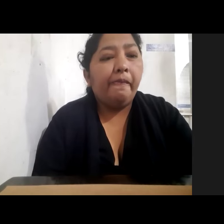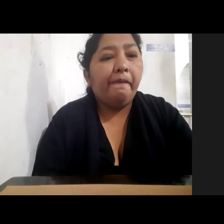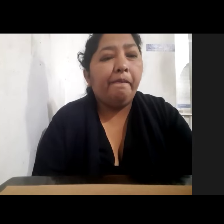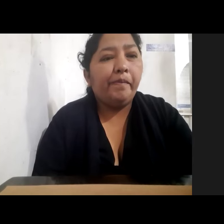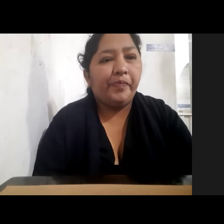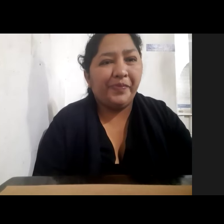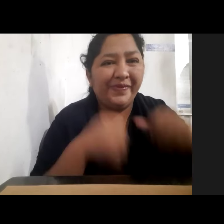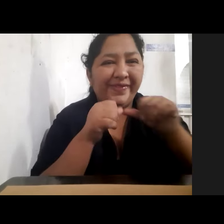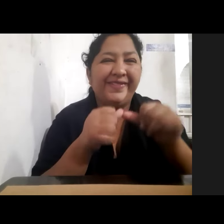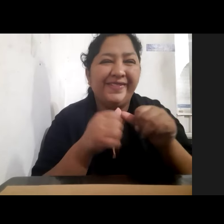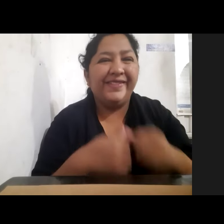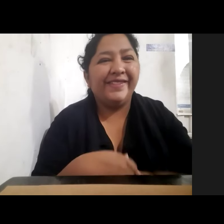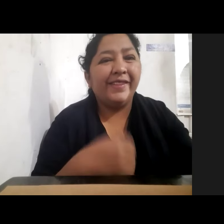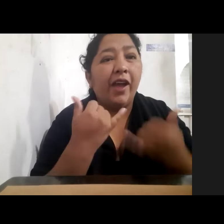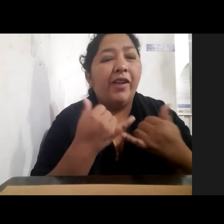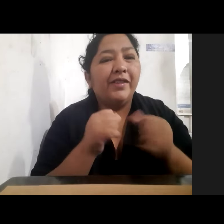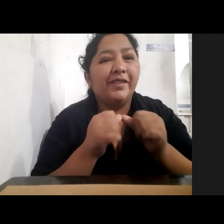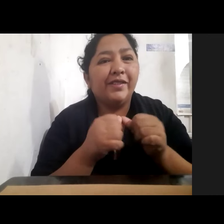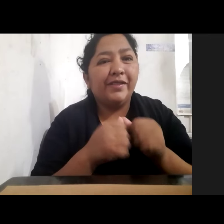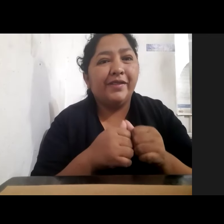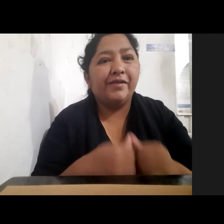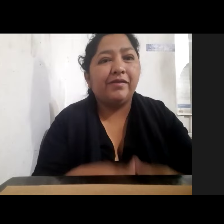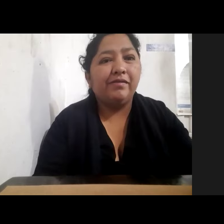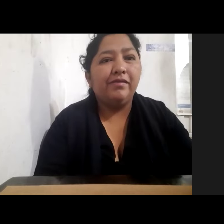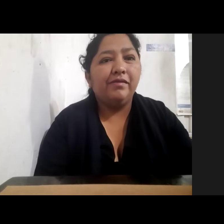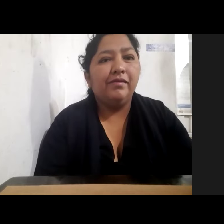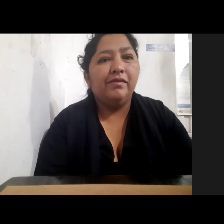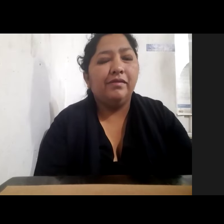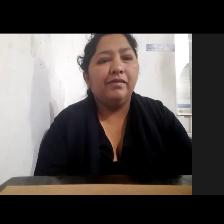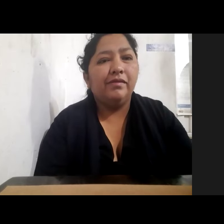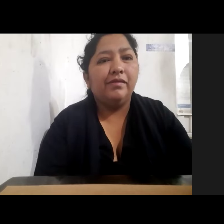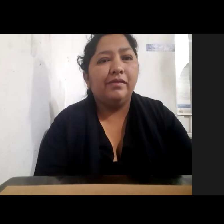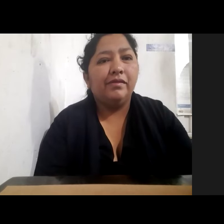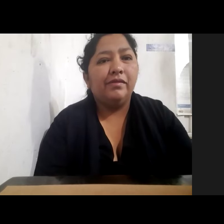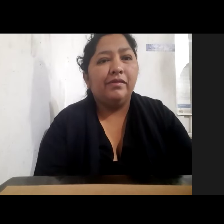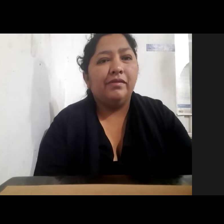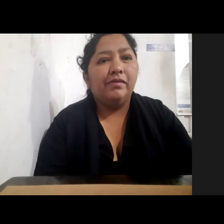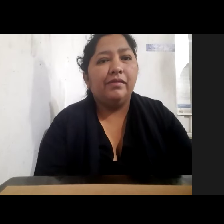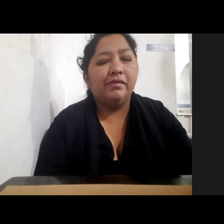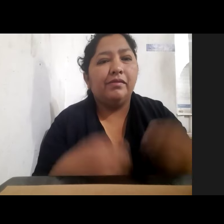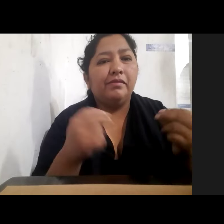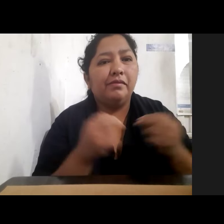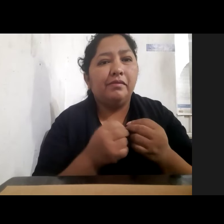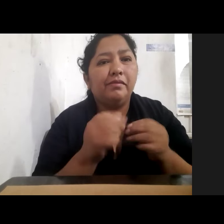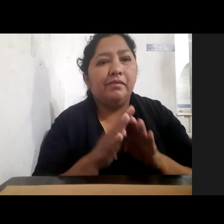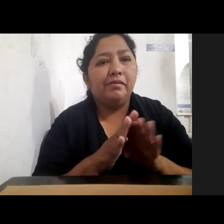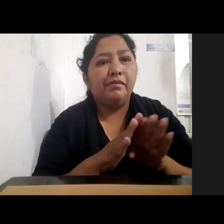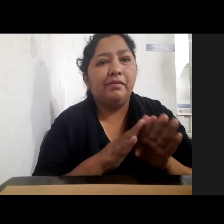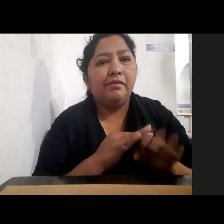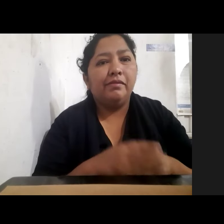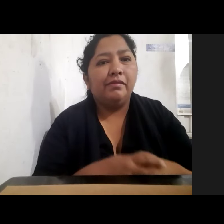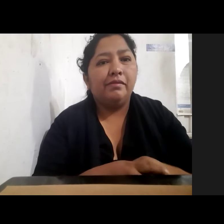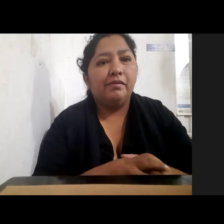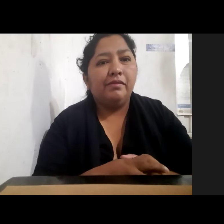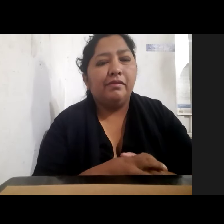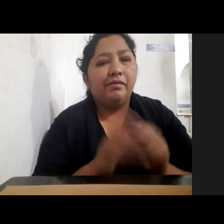your. I will now invite, while we resolve the technical issue, I'm going to invite Nathan